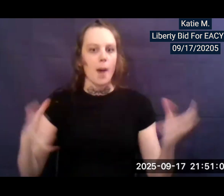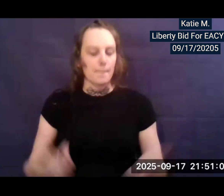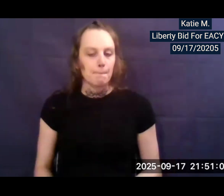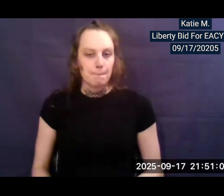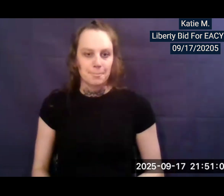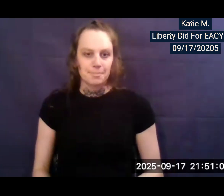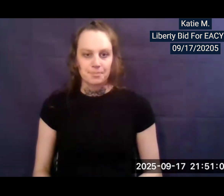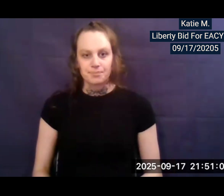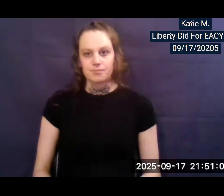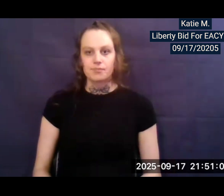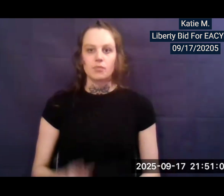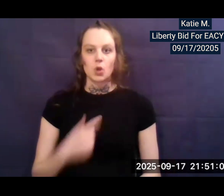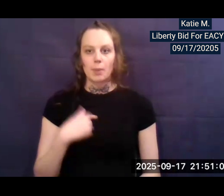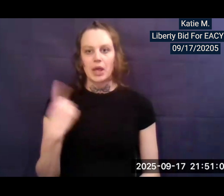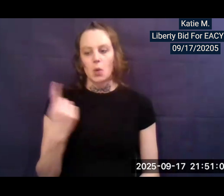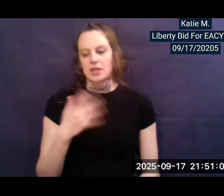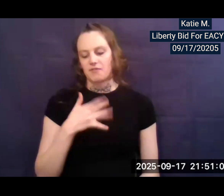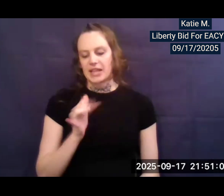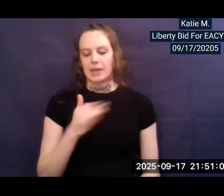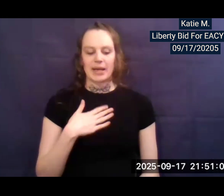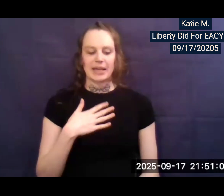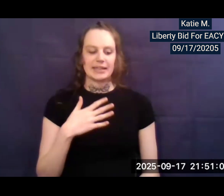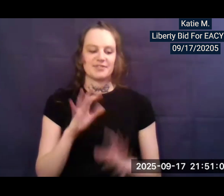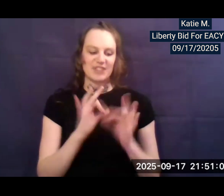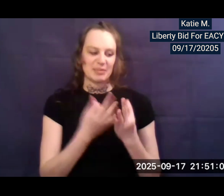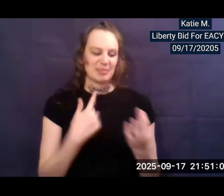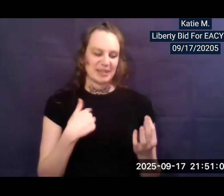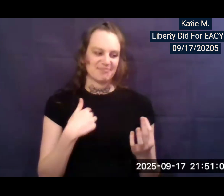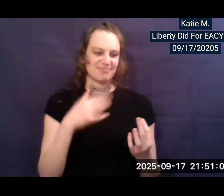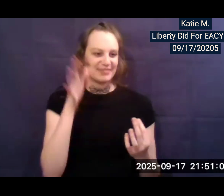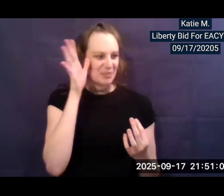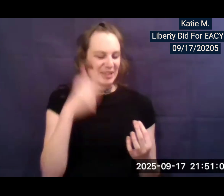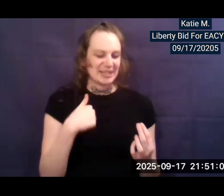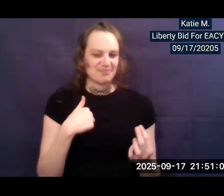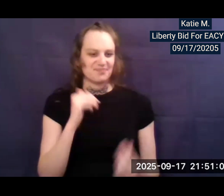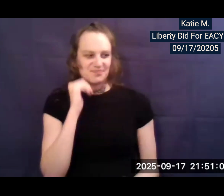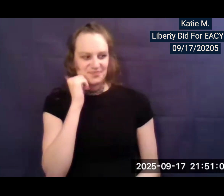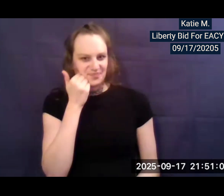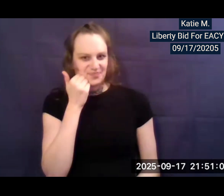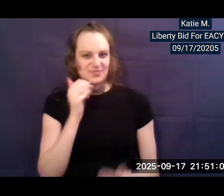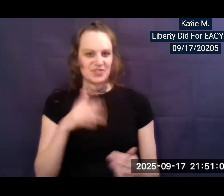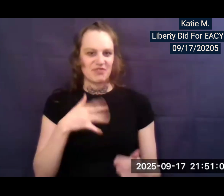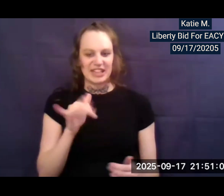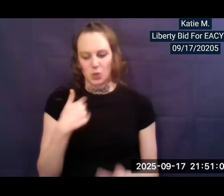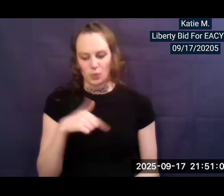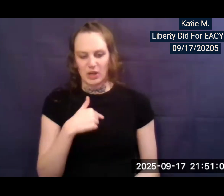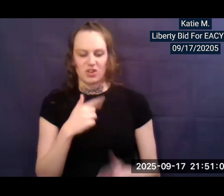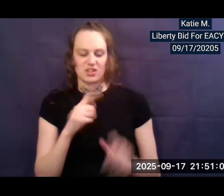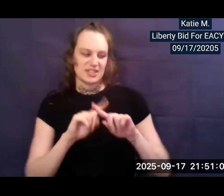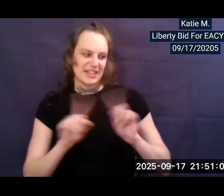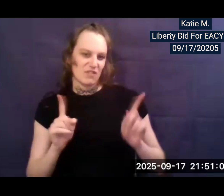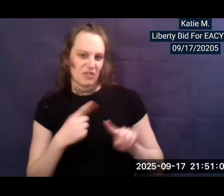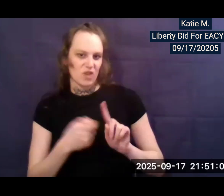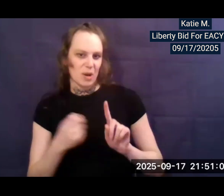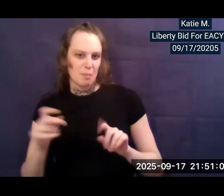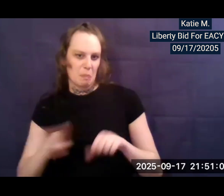kind of felt like ashamed of my family a little bit. I always thought we were different. I thought like they need to act a certain